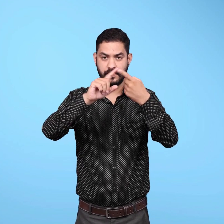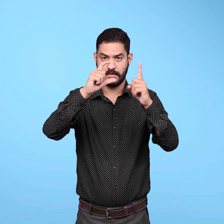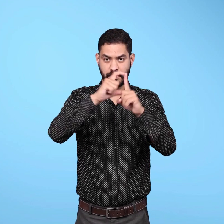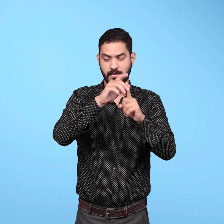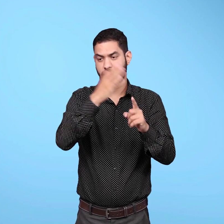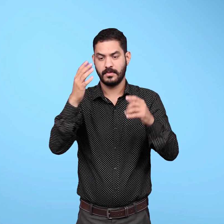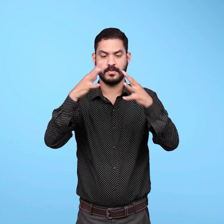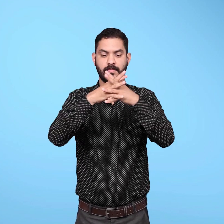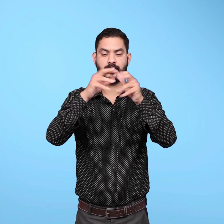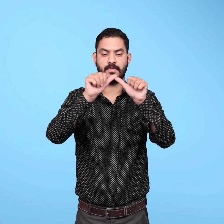subcontinent.